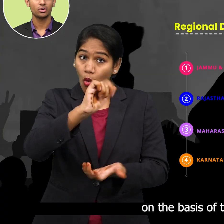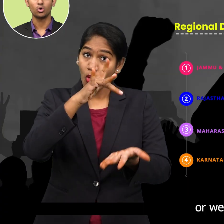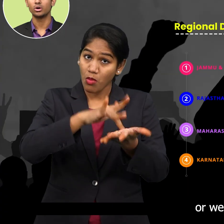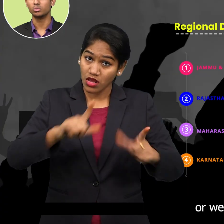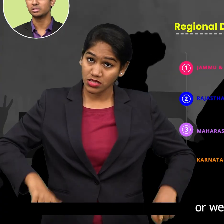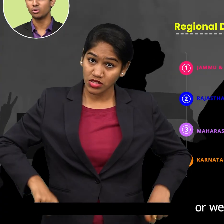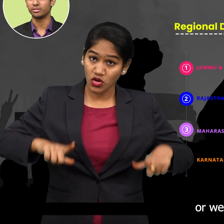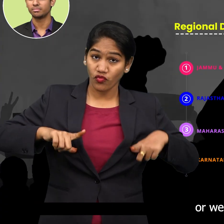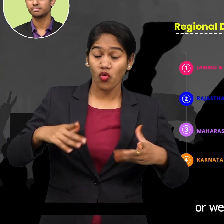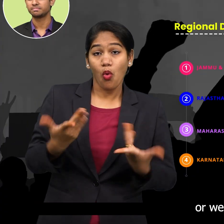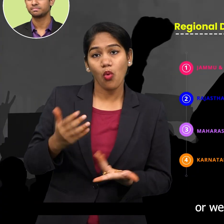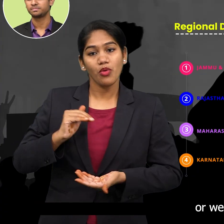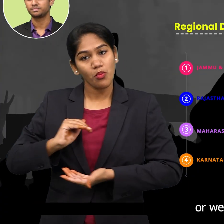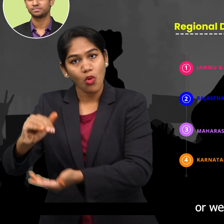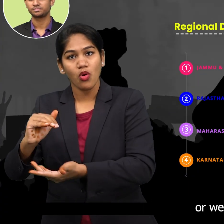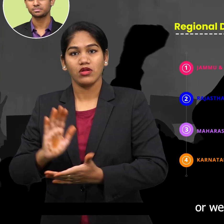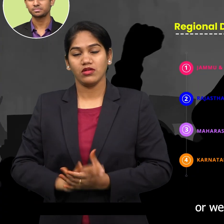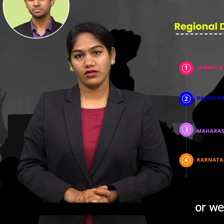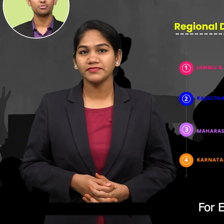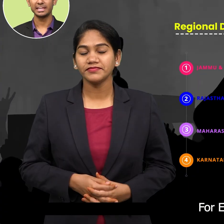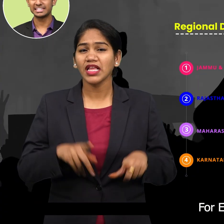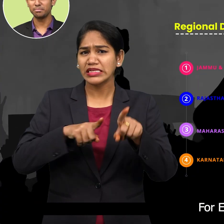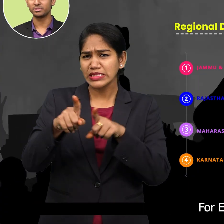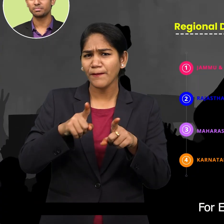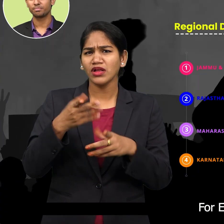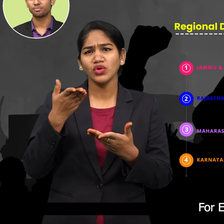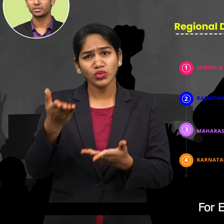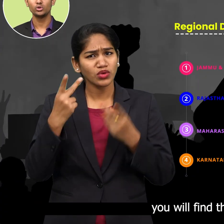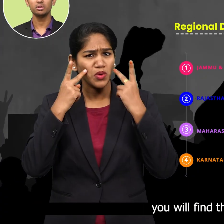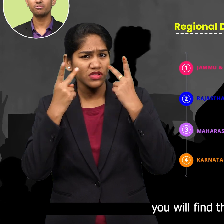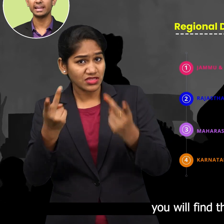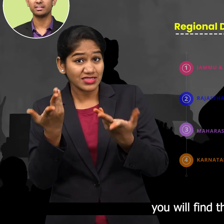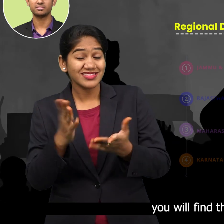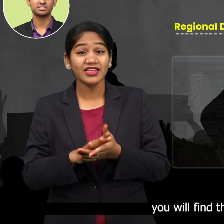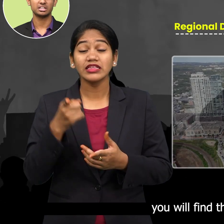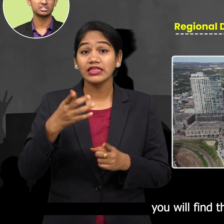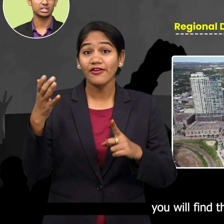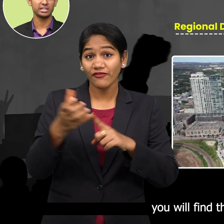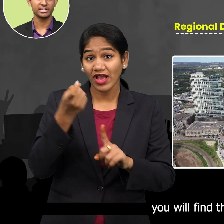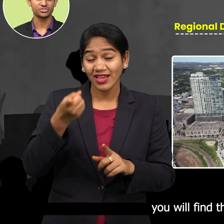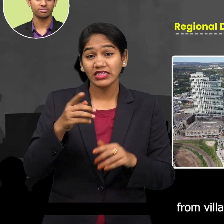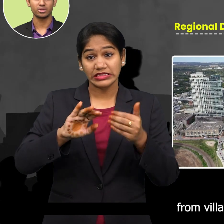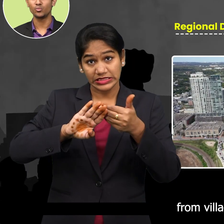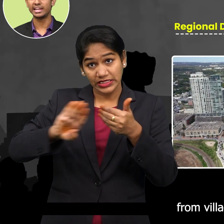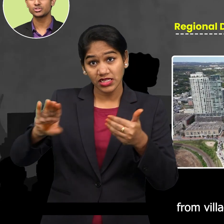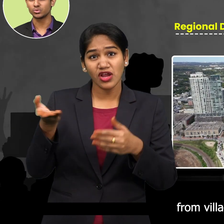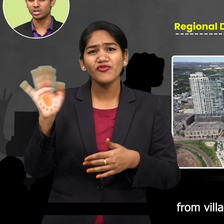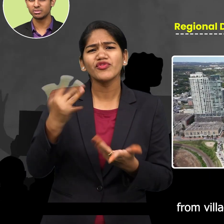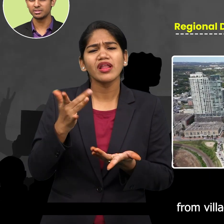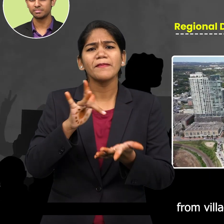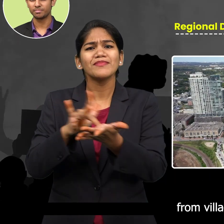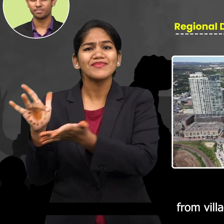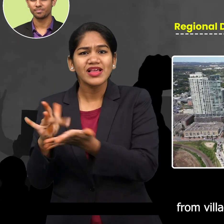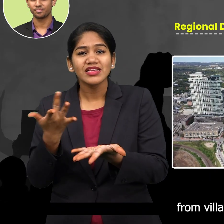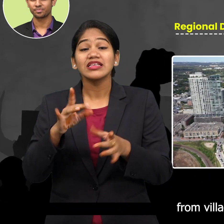live or were born. For example, you will find this discrimination from village to